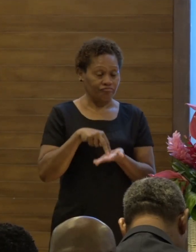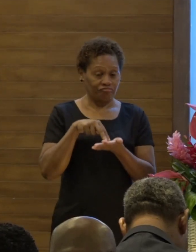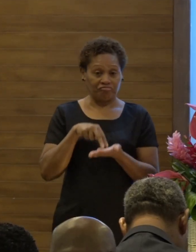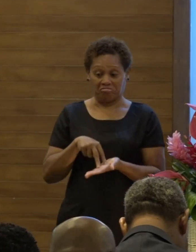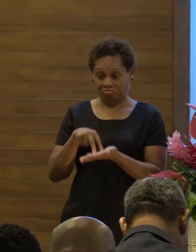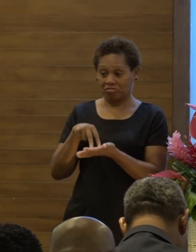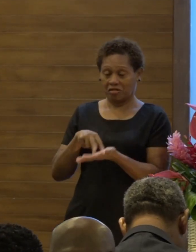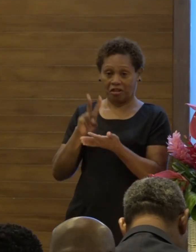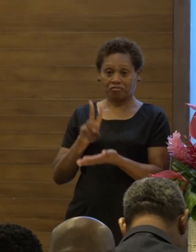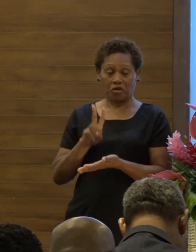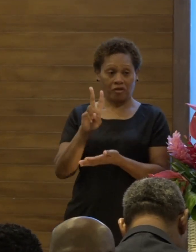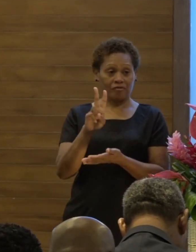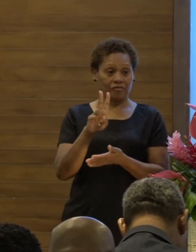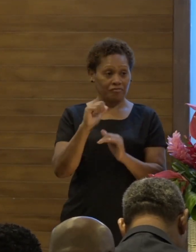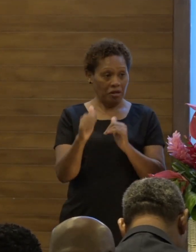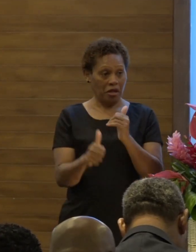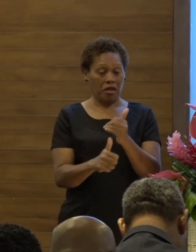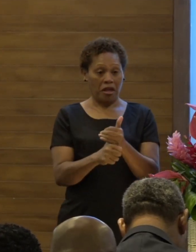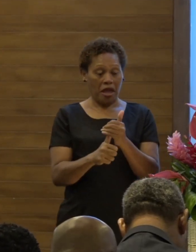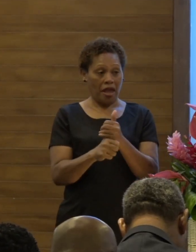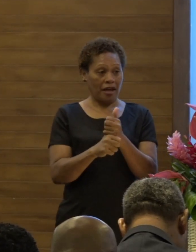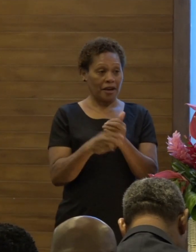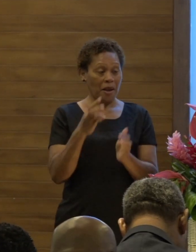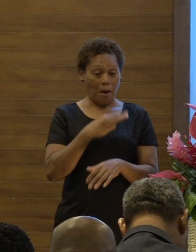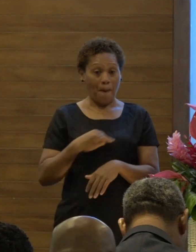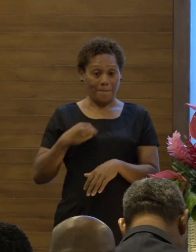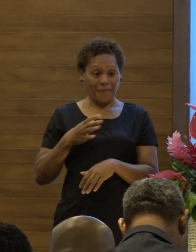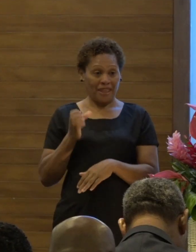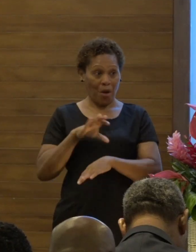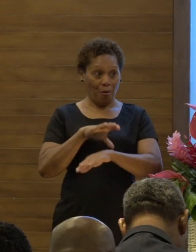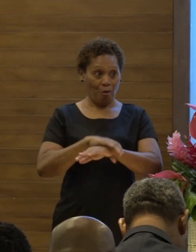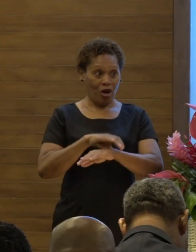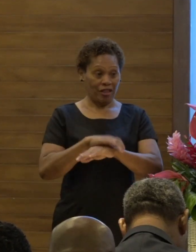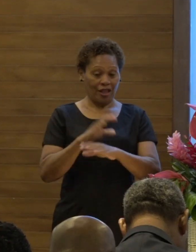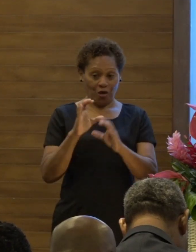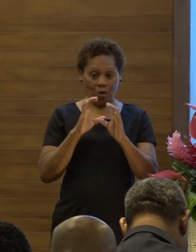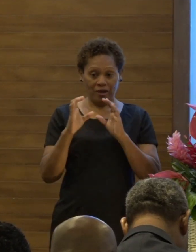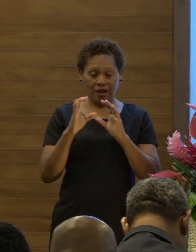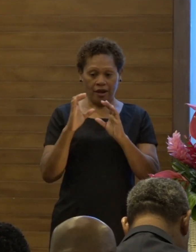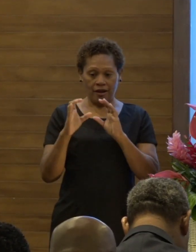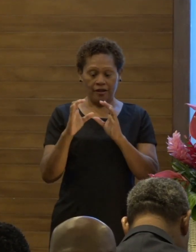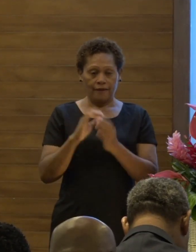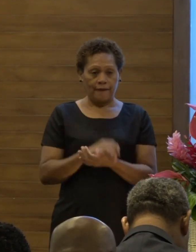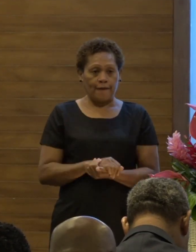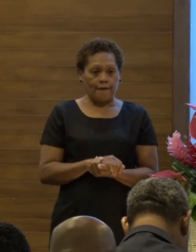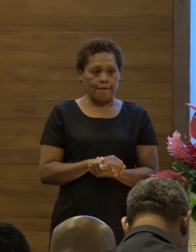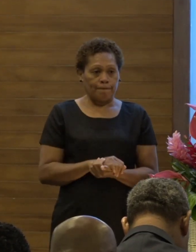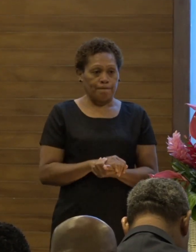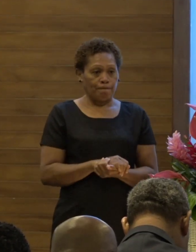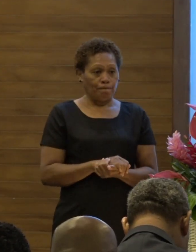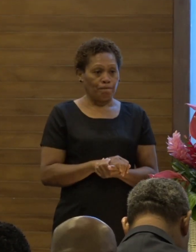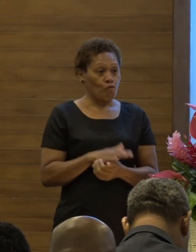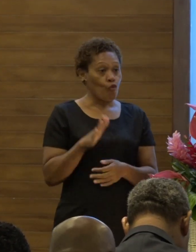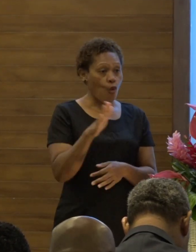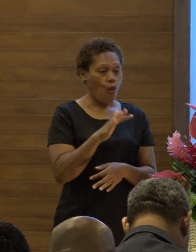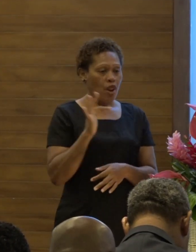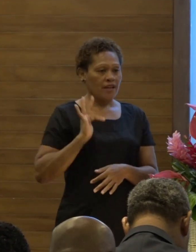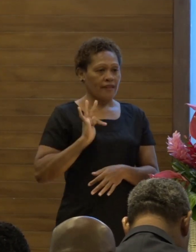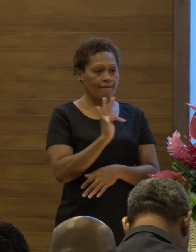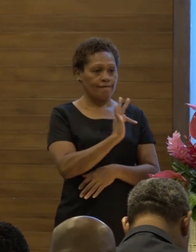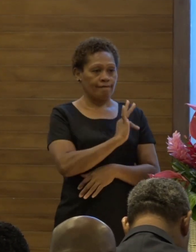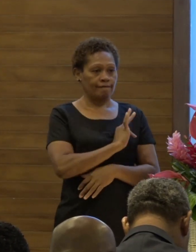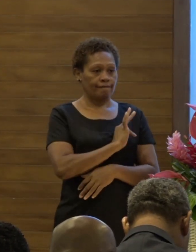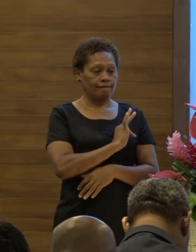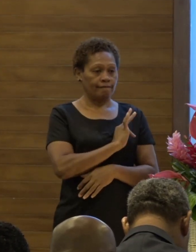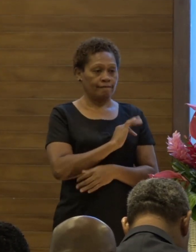behalf of the Acting Minister of Policing and Communication and staff,